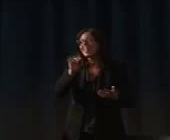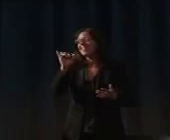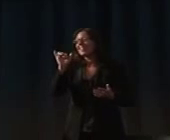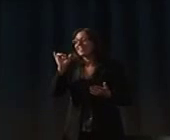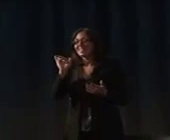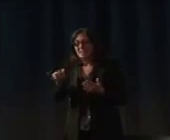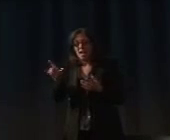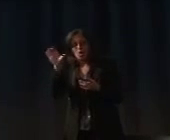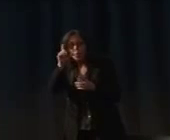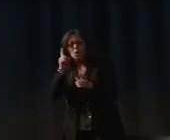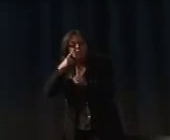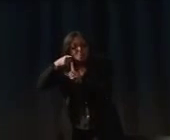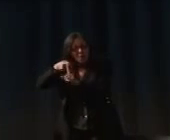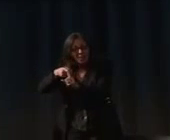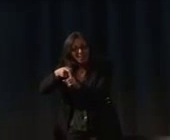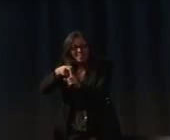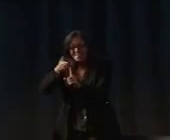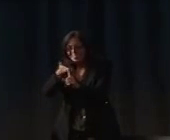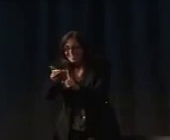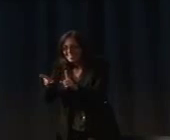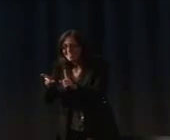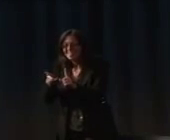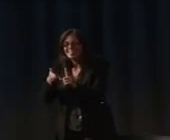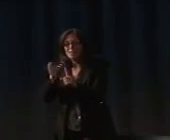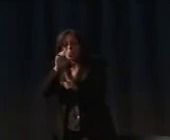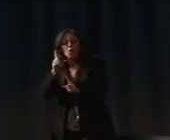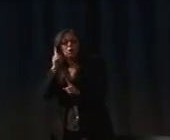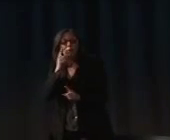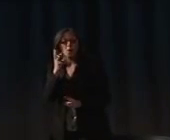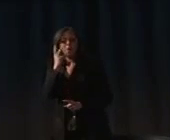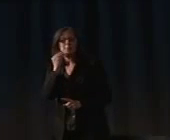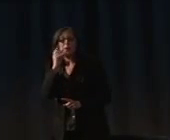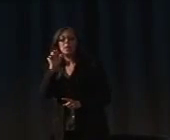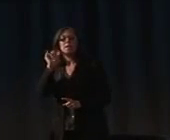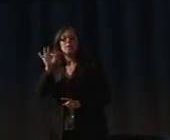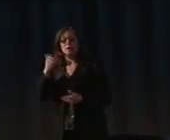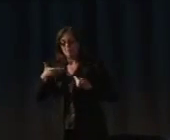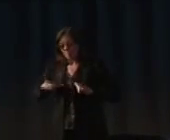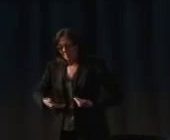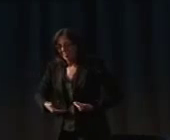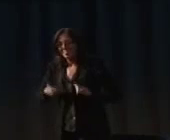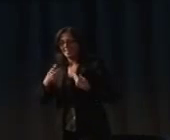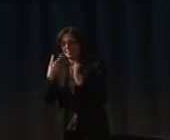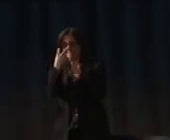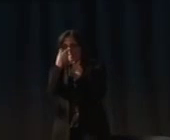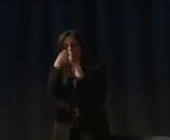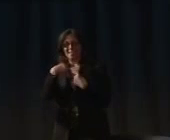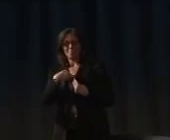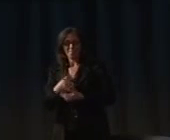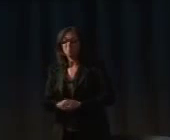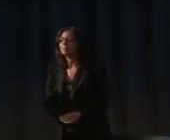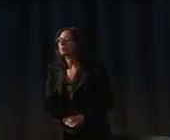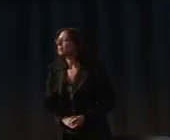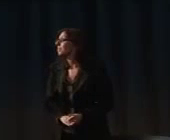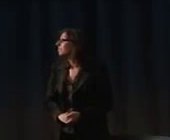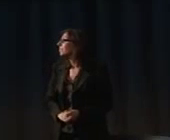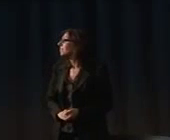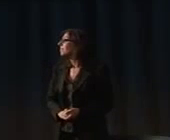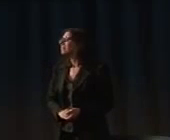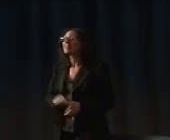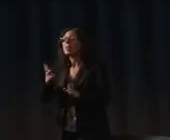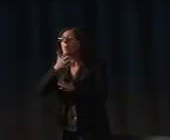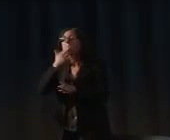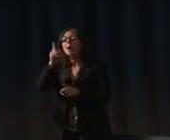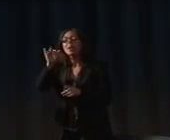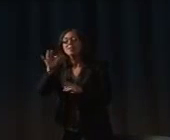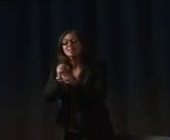things than the experience of being and seeing. So what is would be better is to imagine how you circulate, or